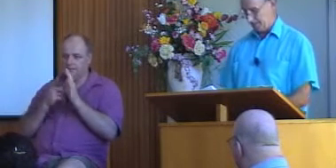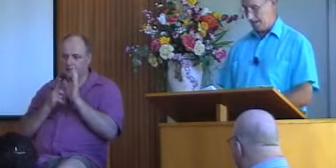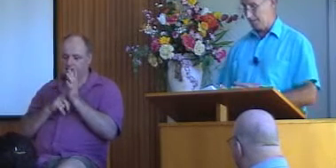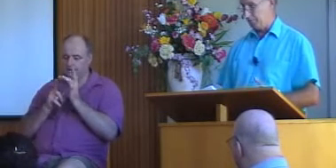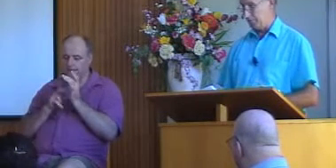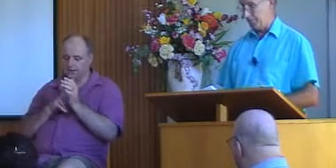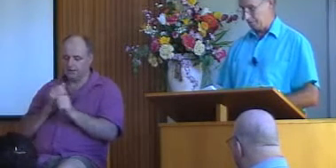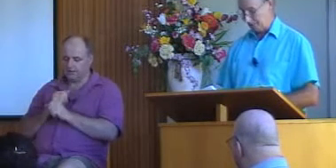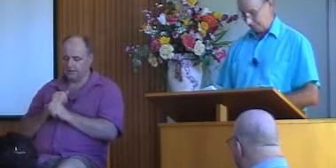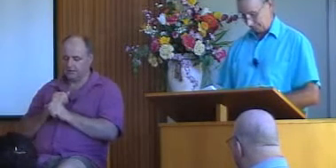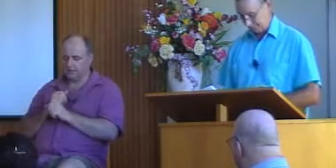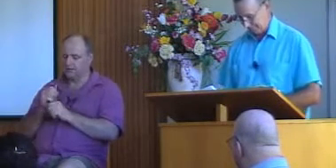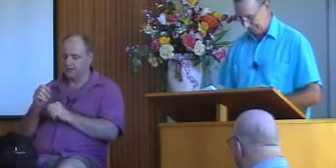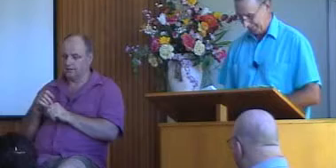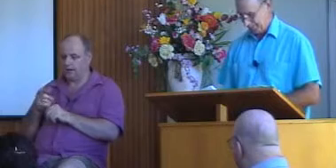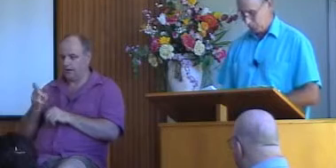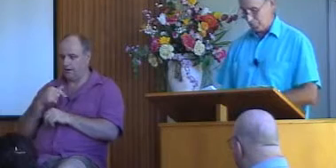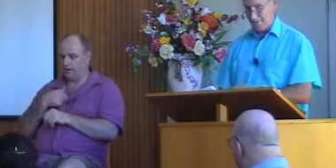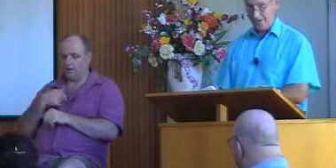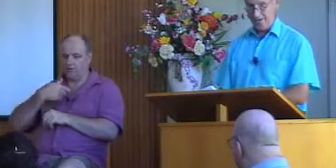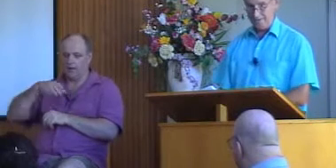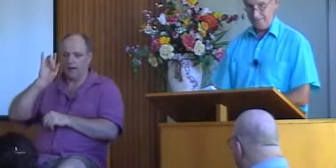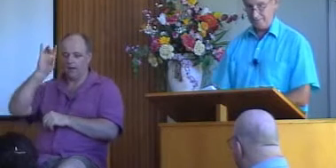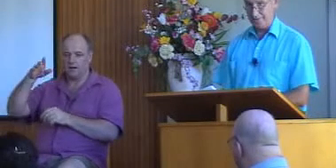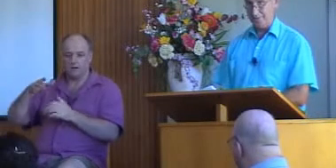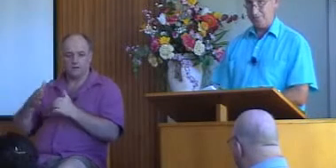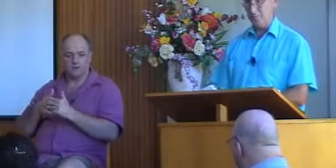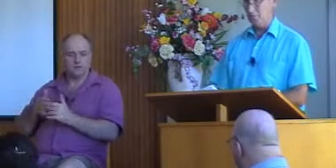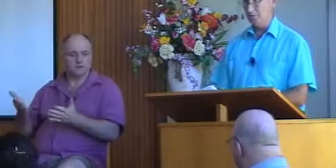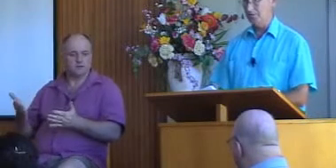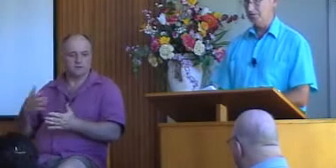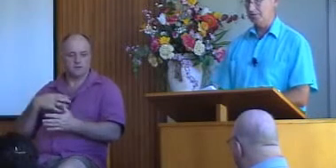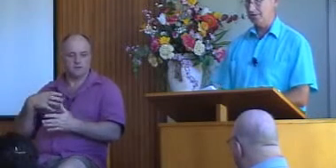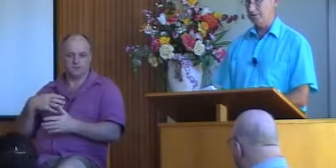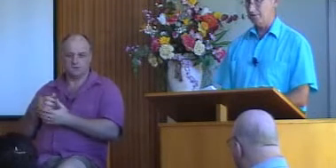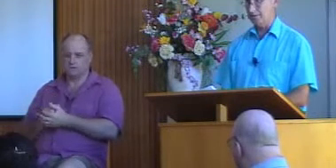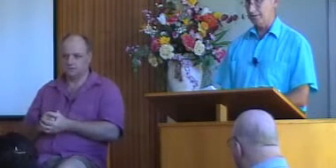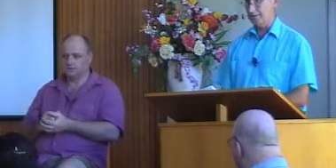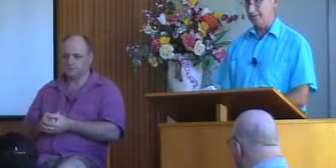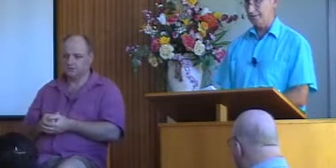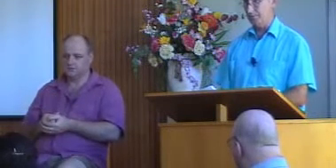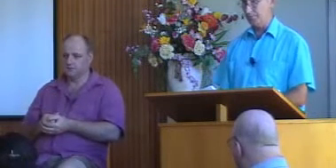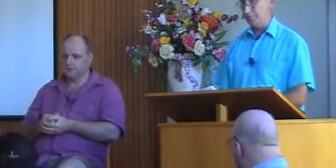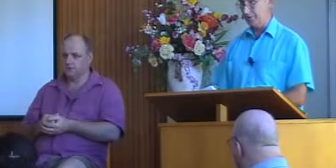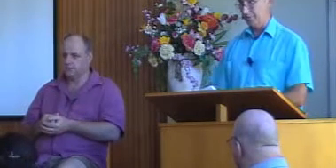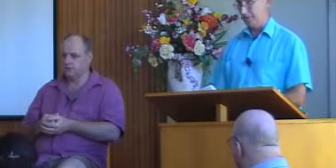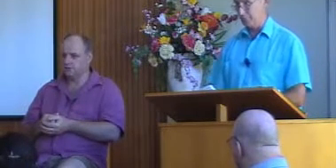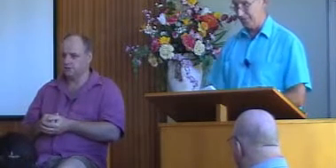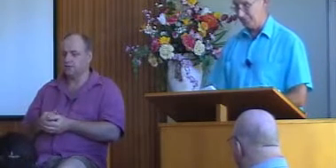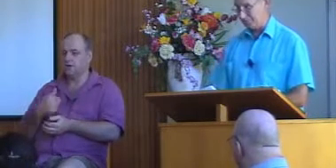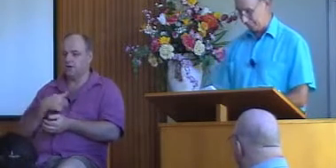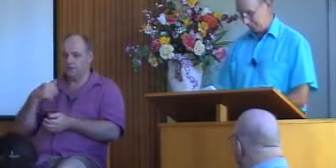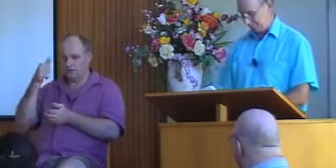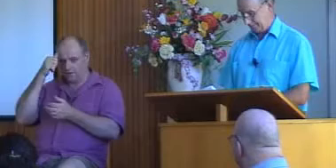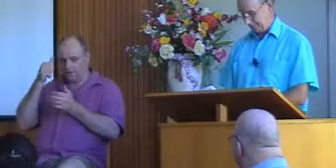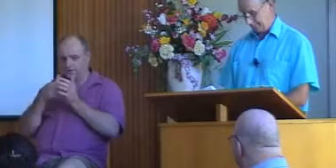my head. I didn't do anything about it. Although now that I know a bit more, I do understand that it was a very powerful